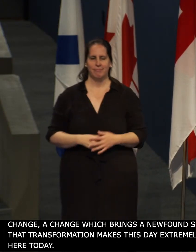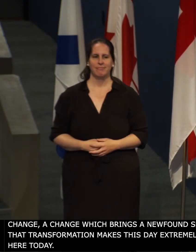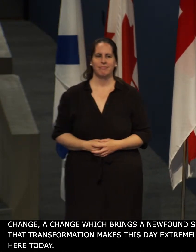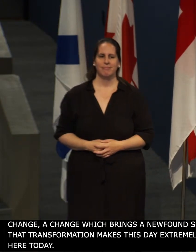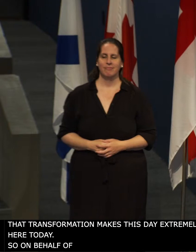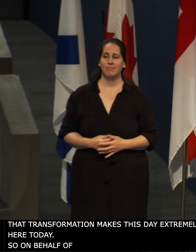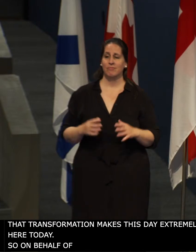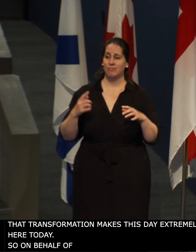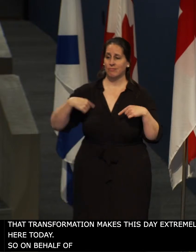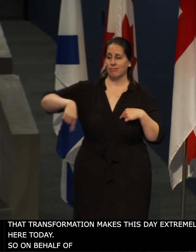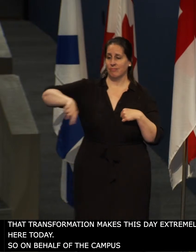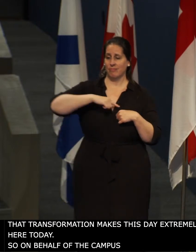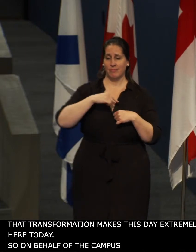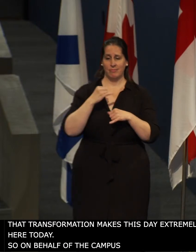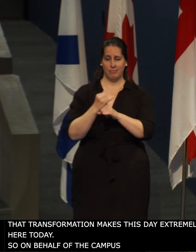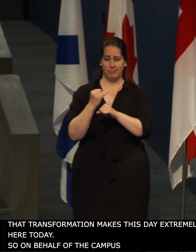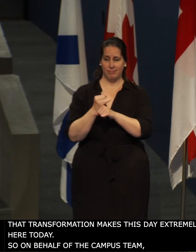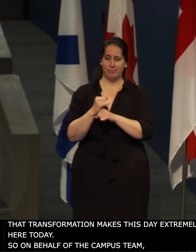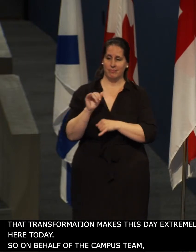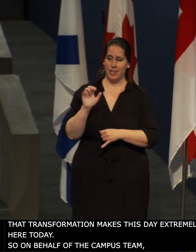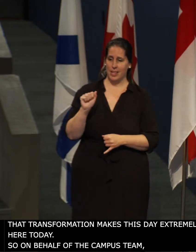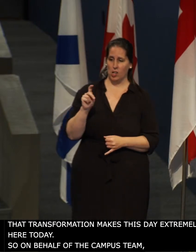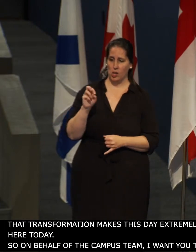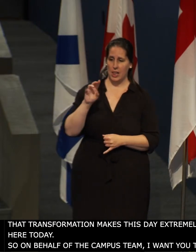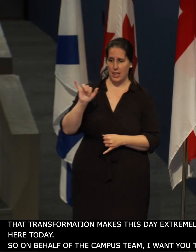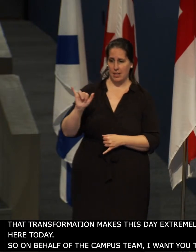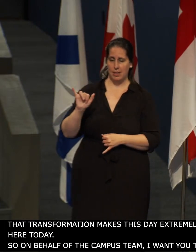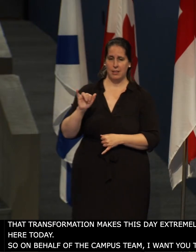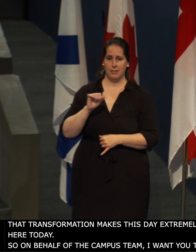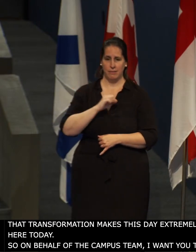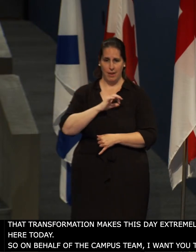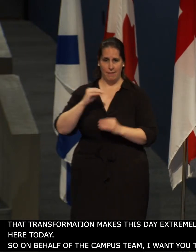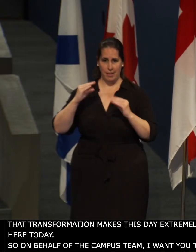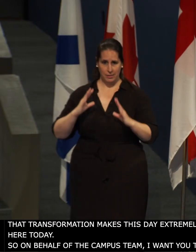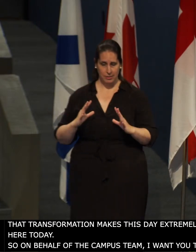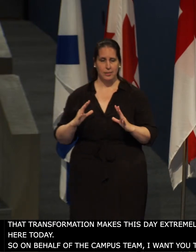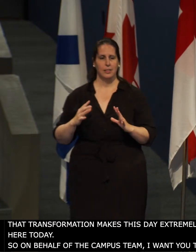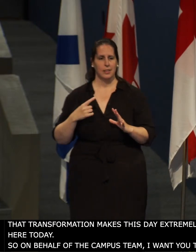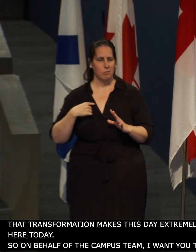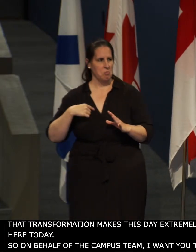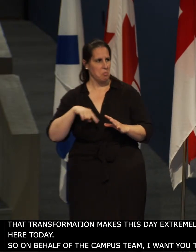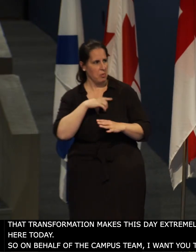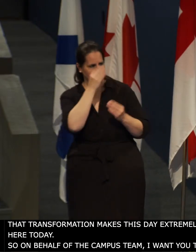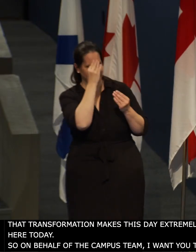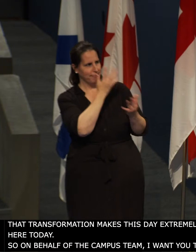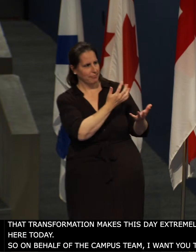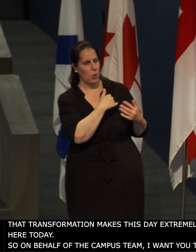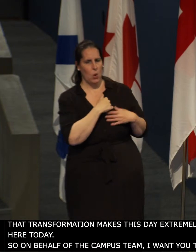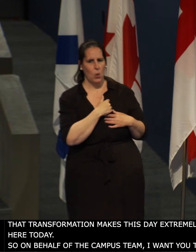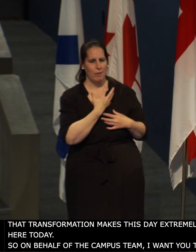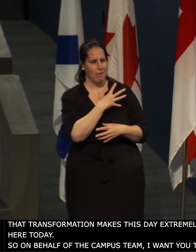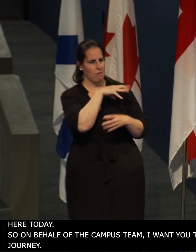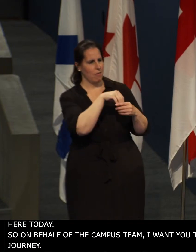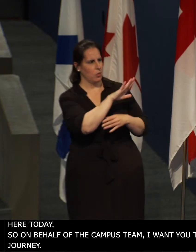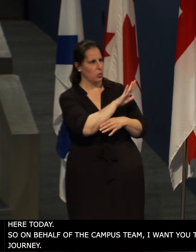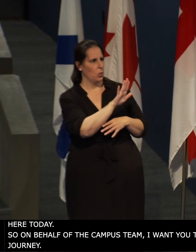team, I want you to know that it has been a privilege for us to share your journey. We are so proud of all